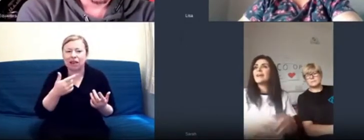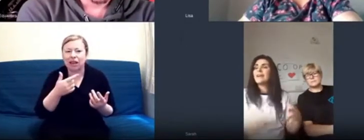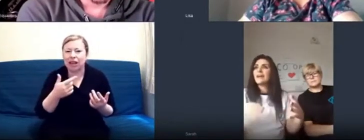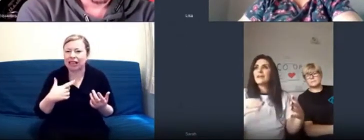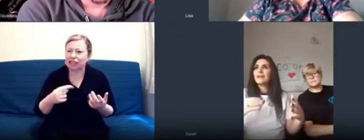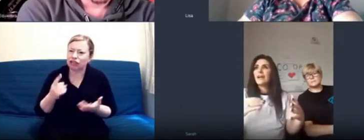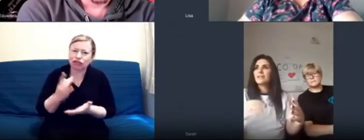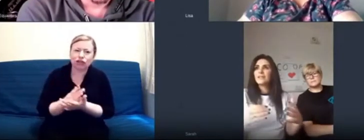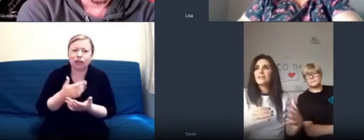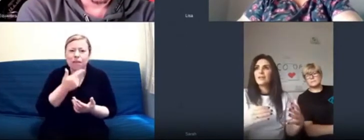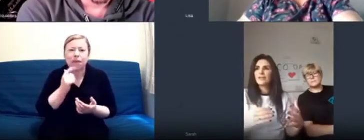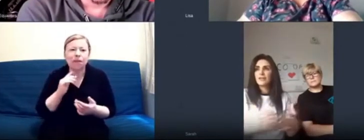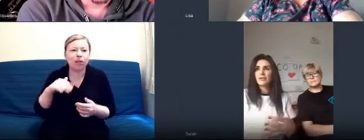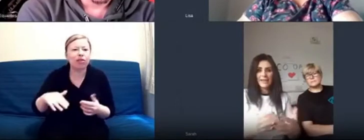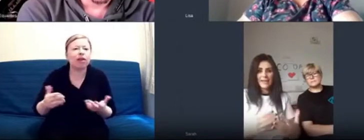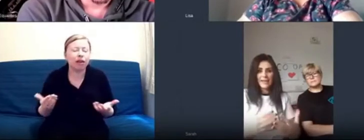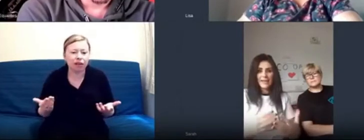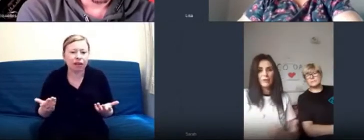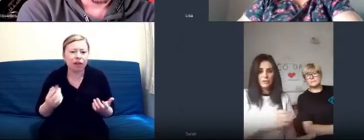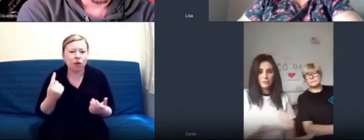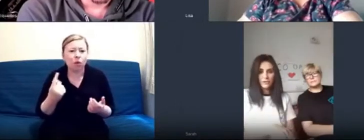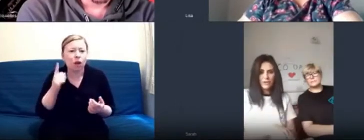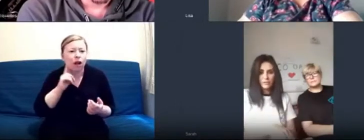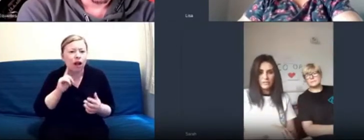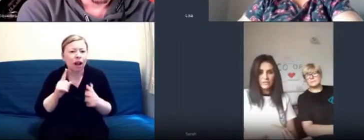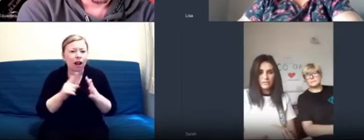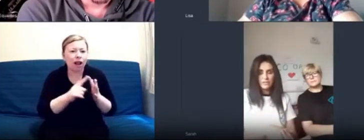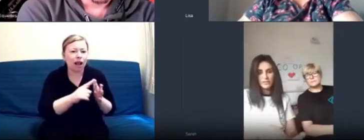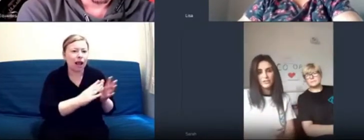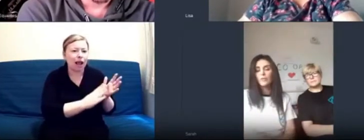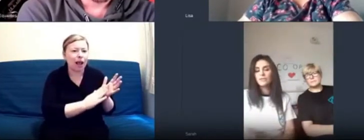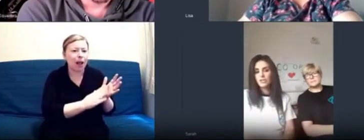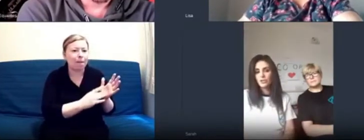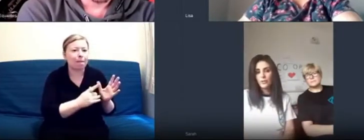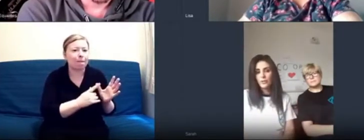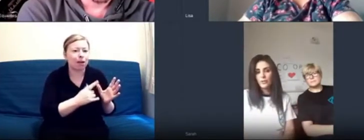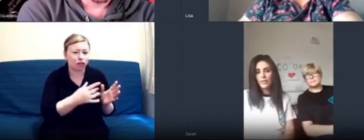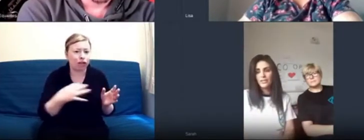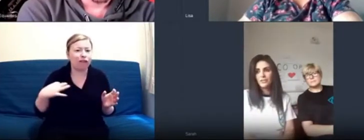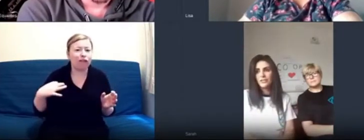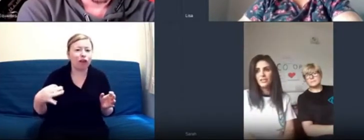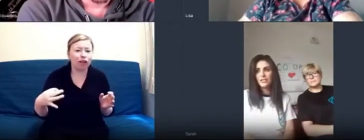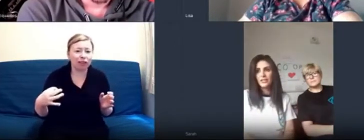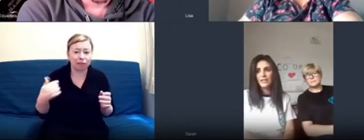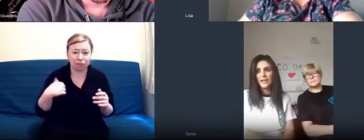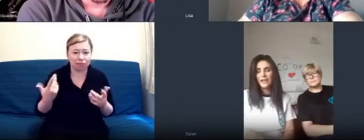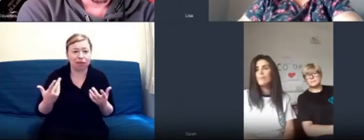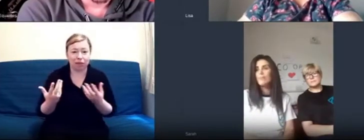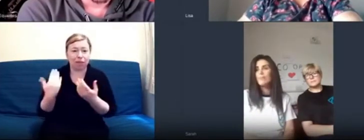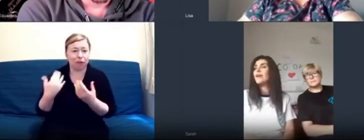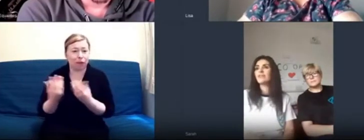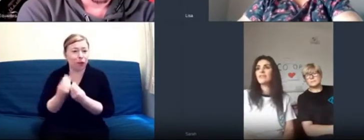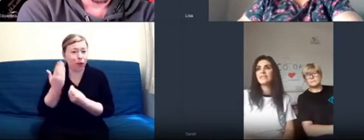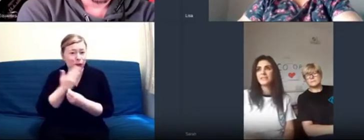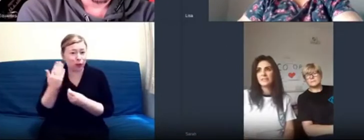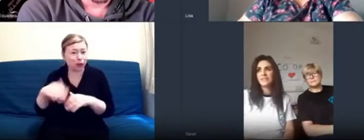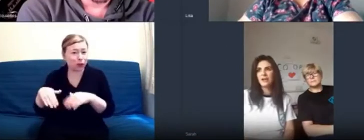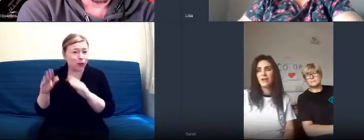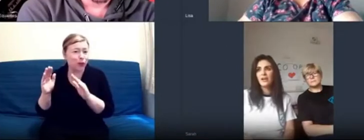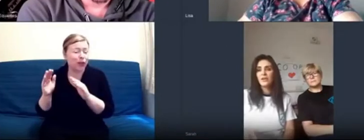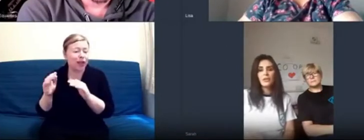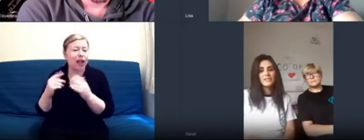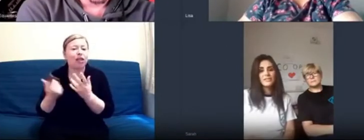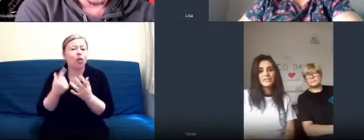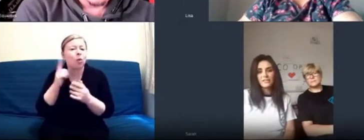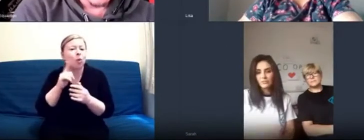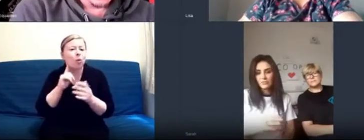You know, I had a girl, Emma, who is one of our volunteers who I went to school with, and she was literally, and another lady,